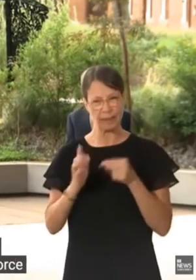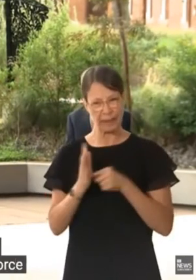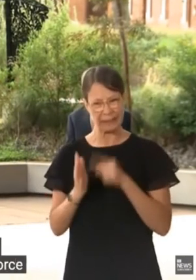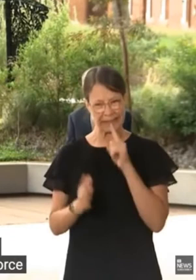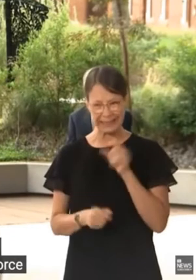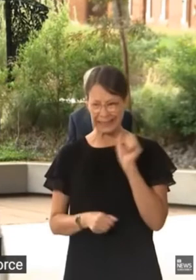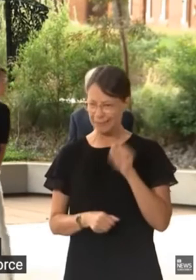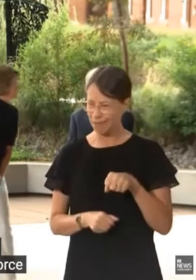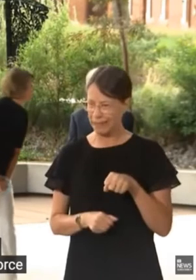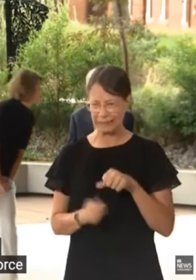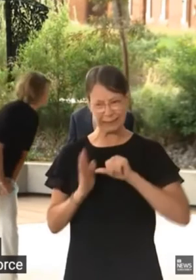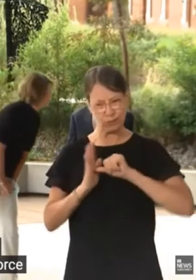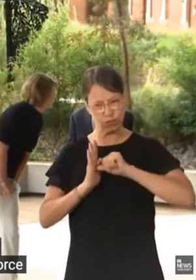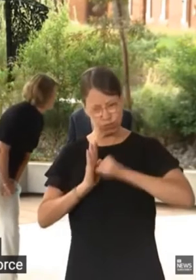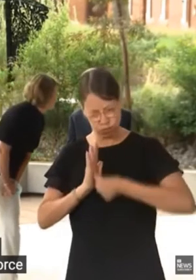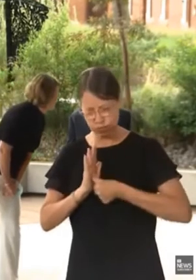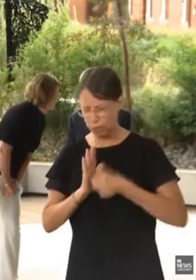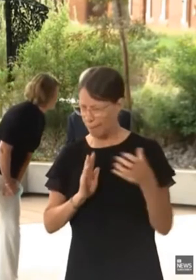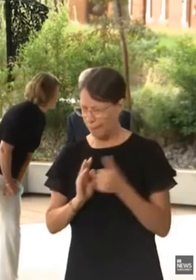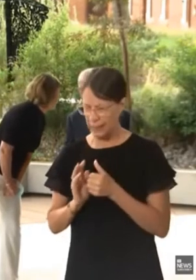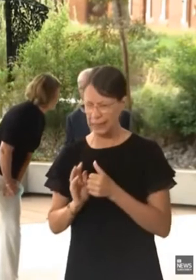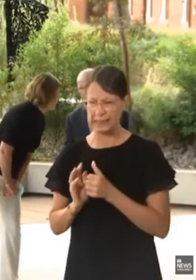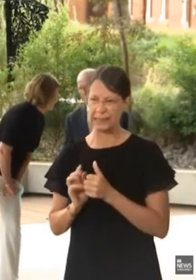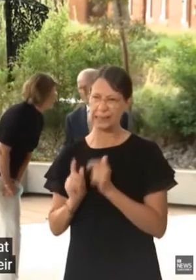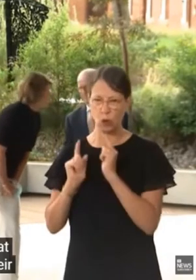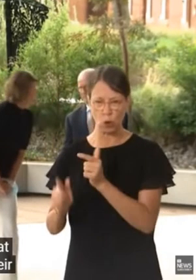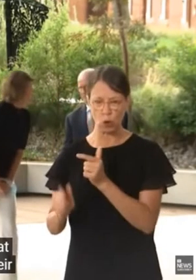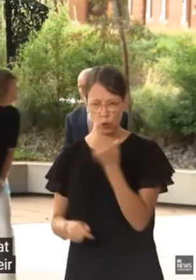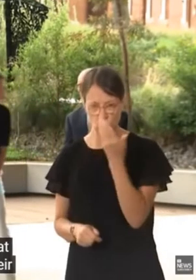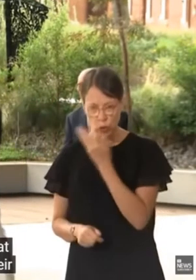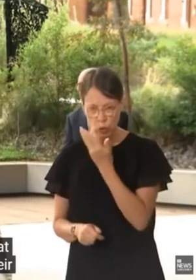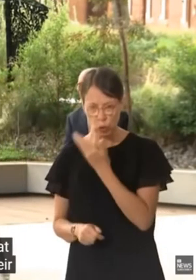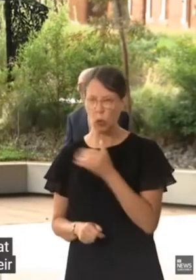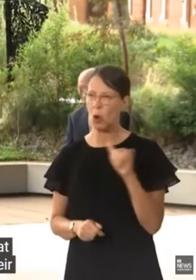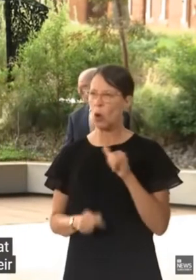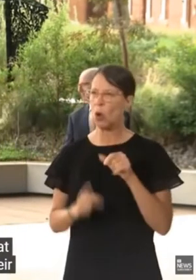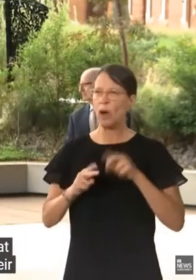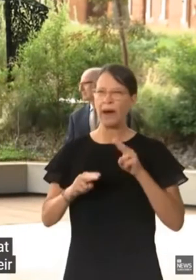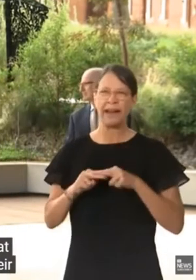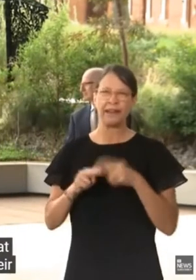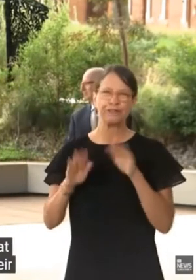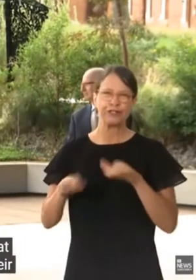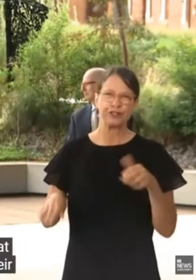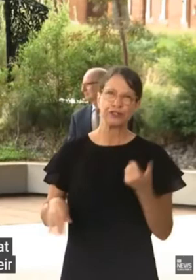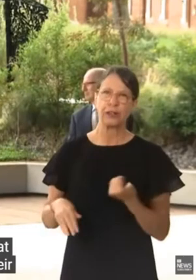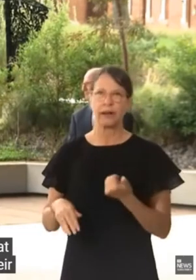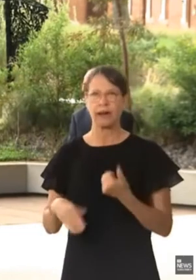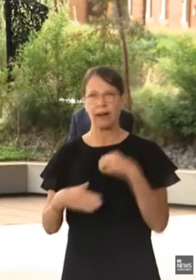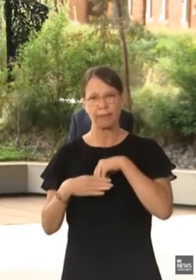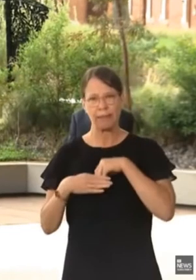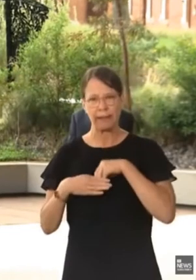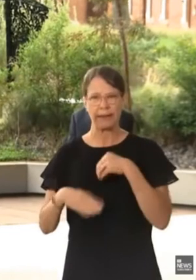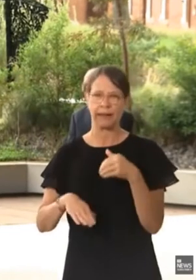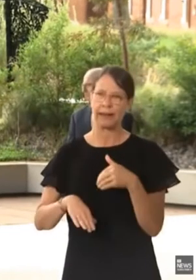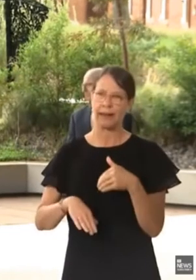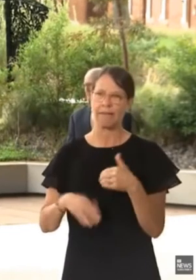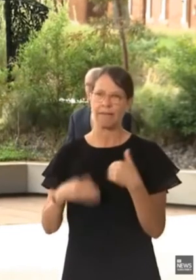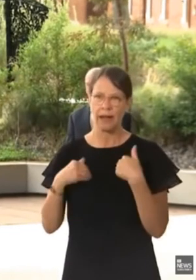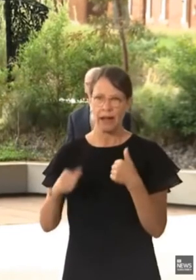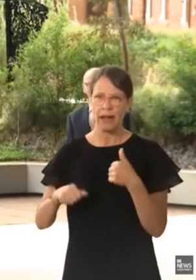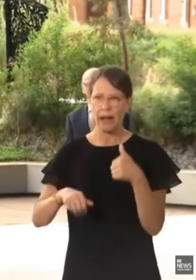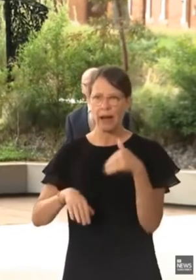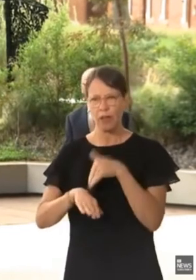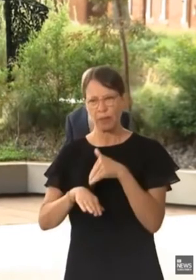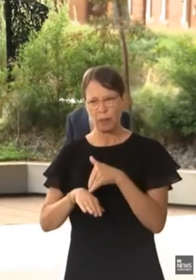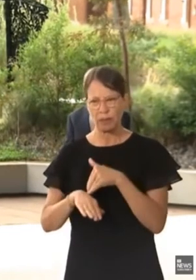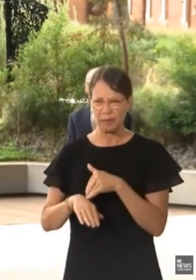that parents who want to keep their children home, perhaps if they have underlying health conditions themselves, could they face